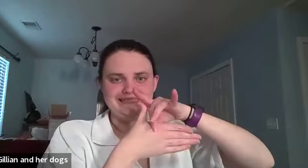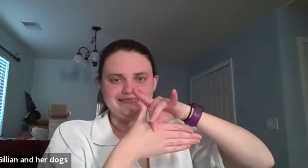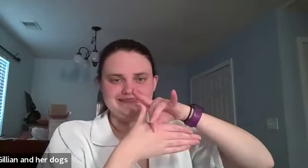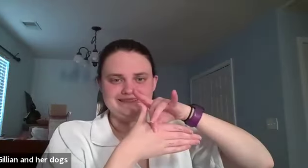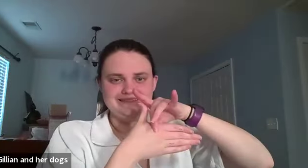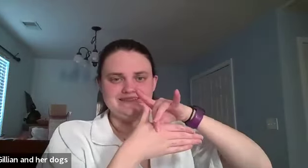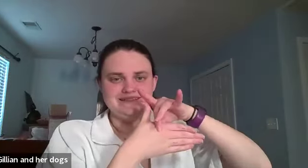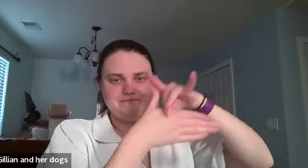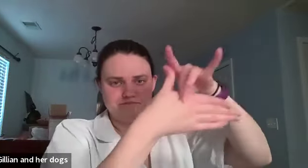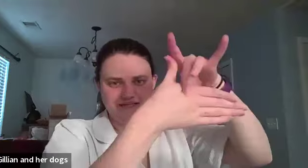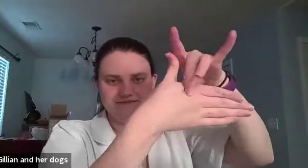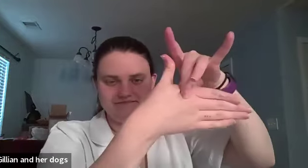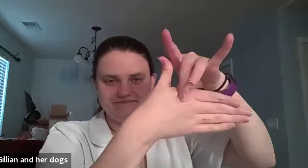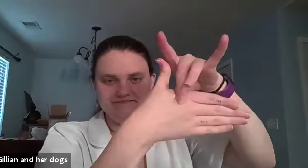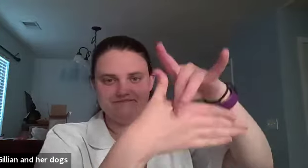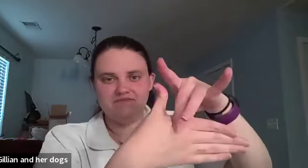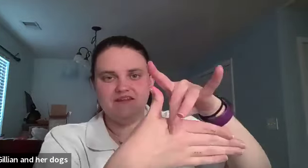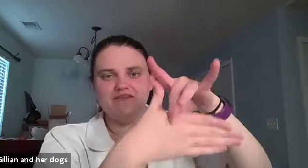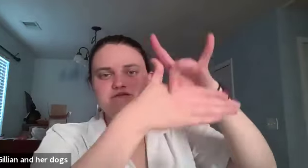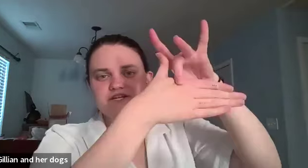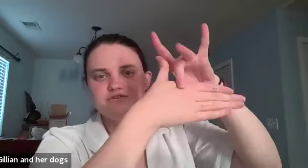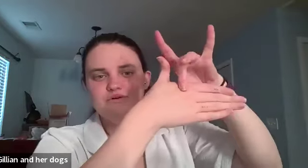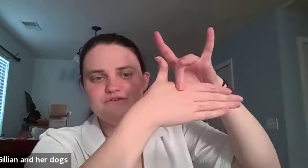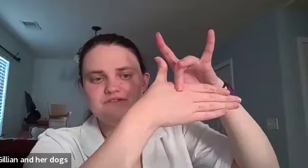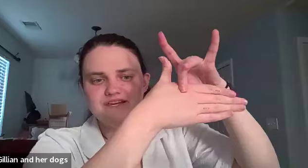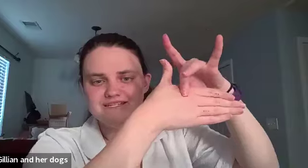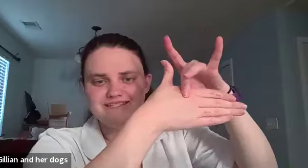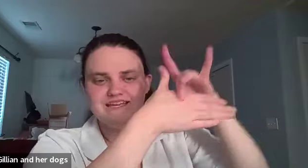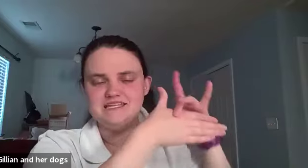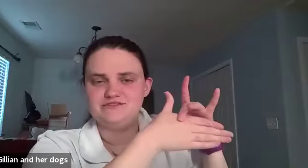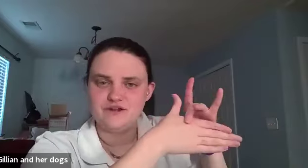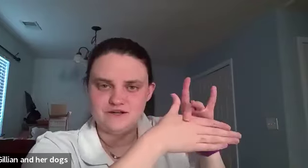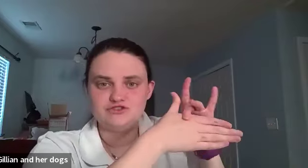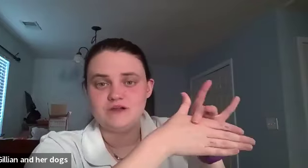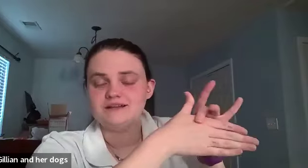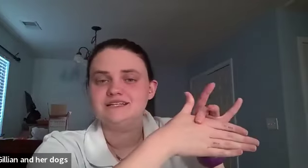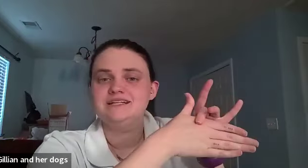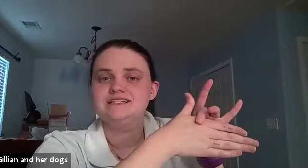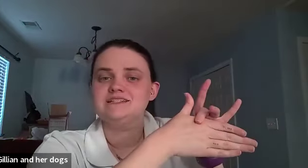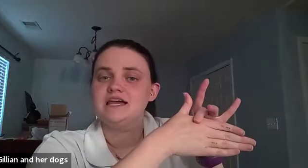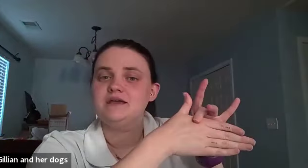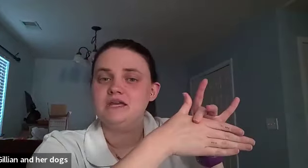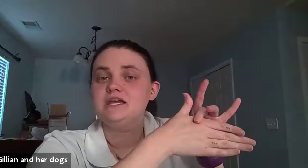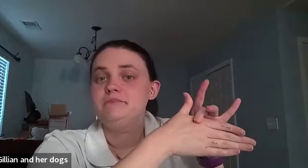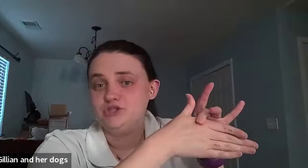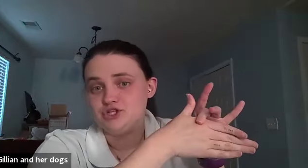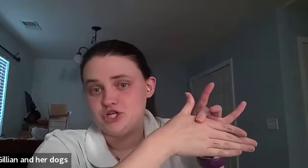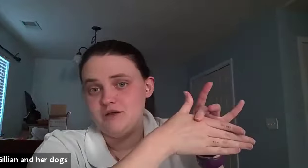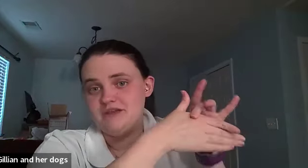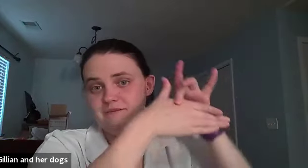meat, meat. The visual for this is very direct. It is like being in a butcher shop and the